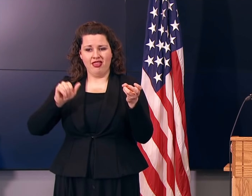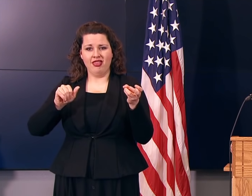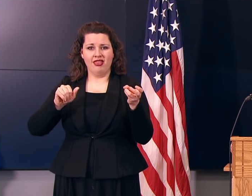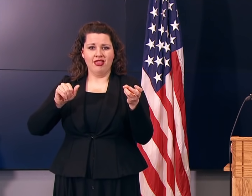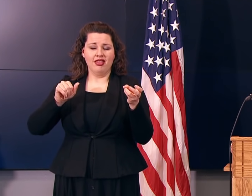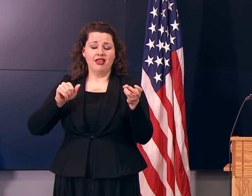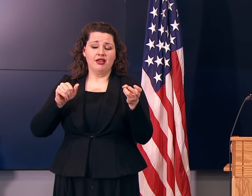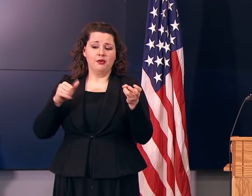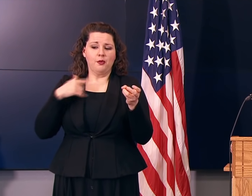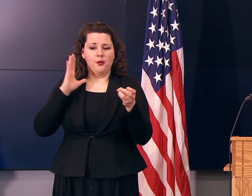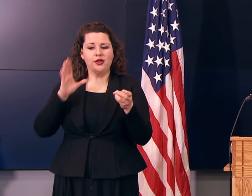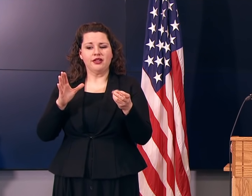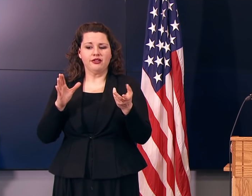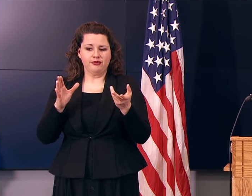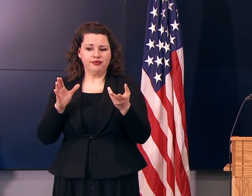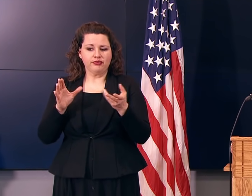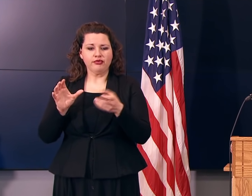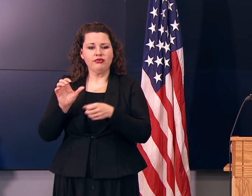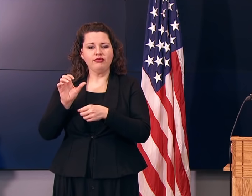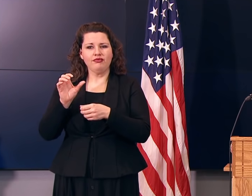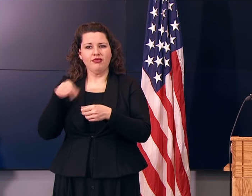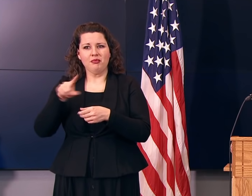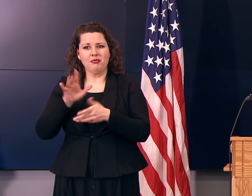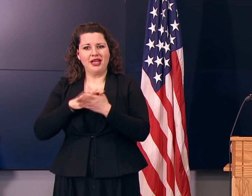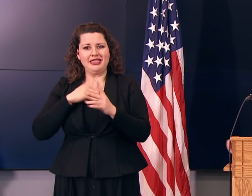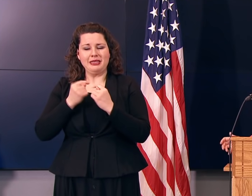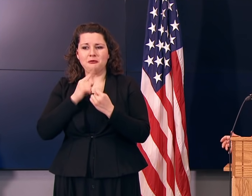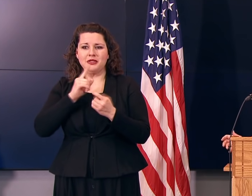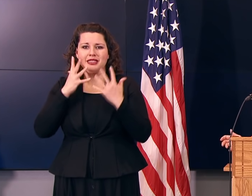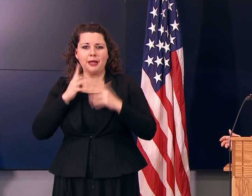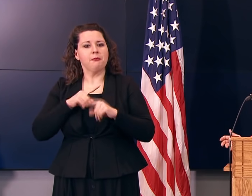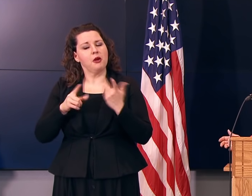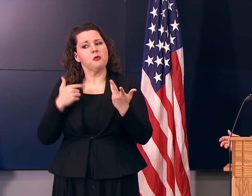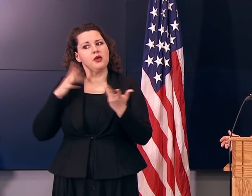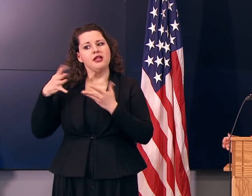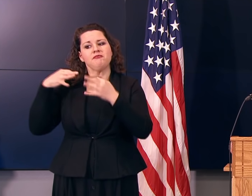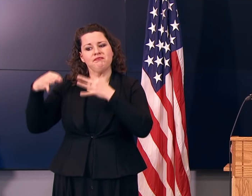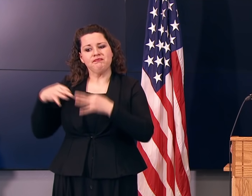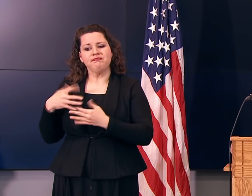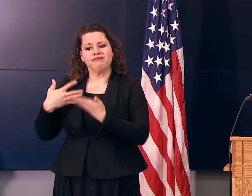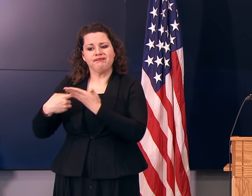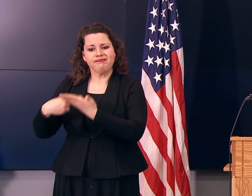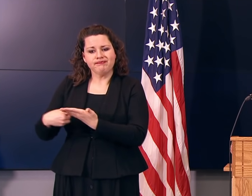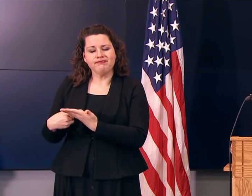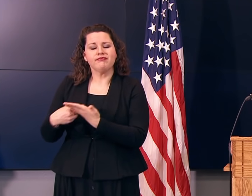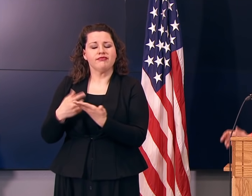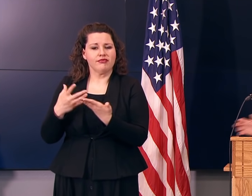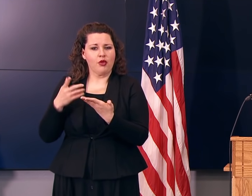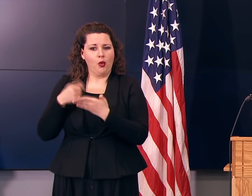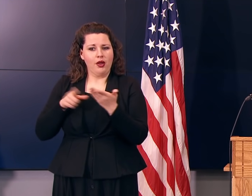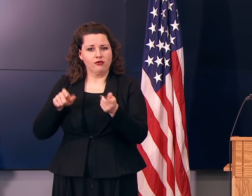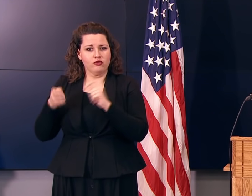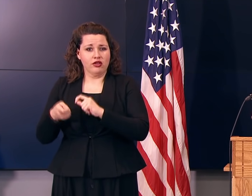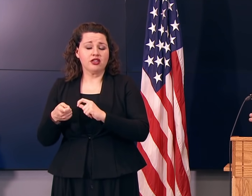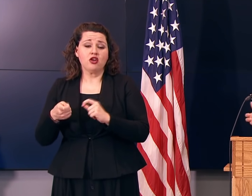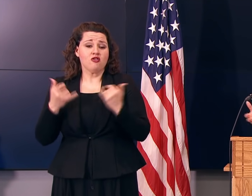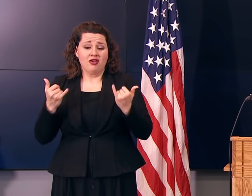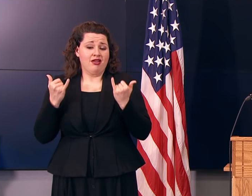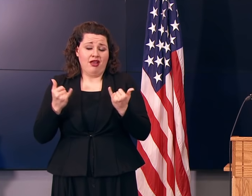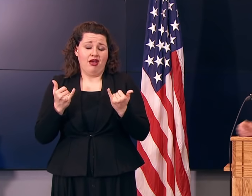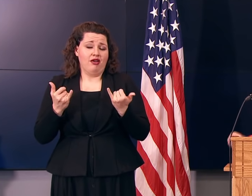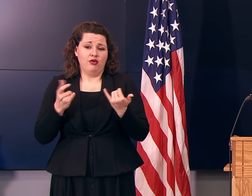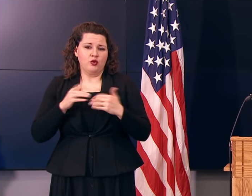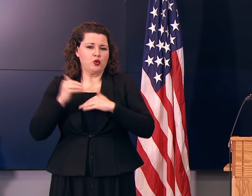and Director Roeder and go through that. And so, in light of everything that we're facing right now, it's really too early to see